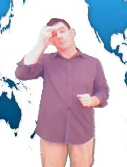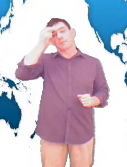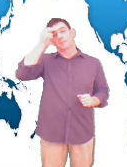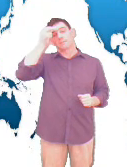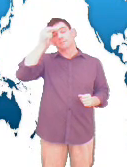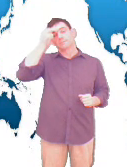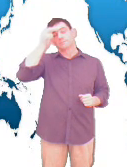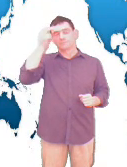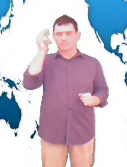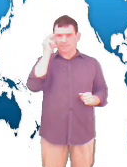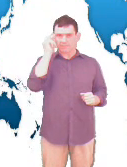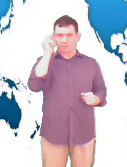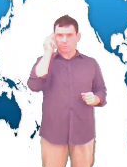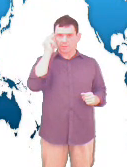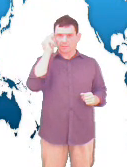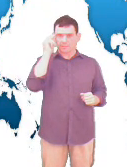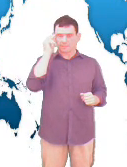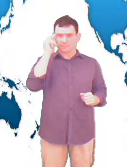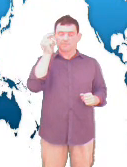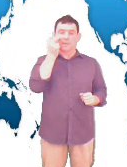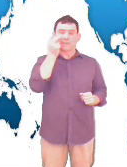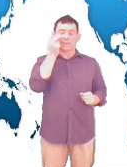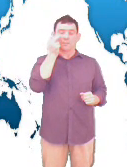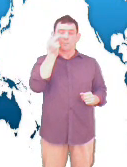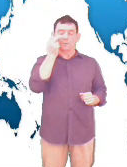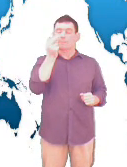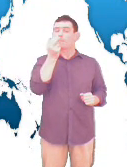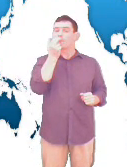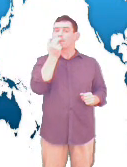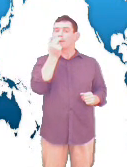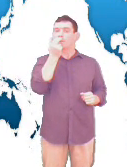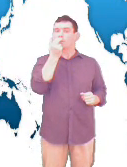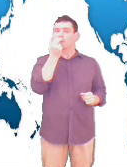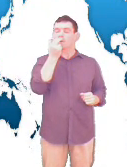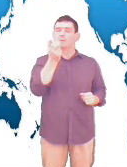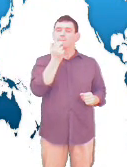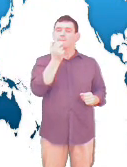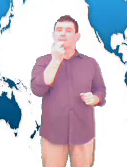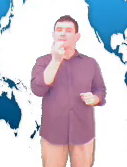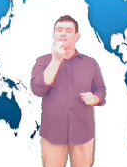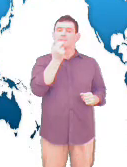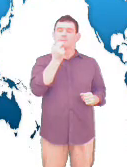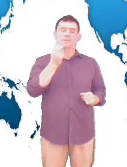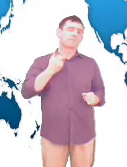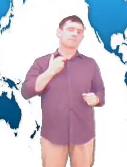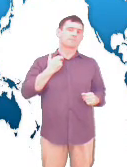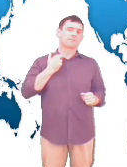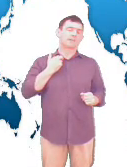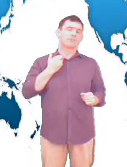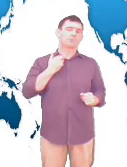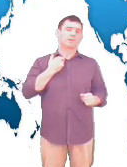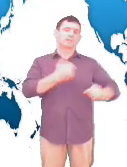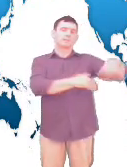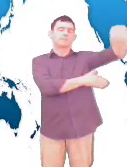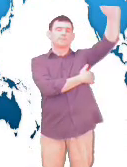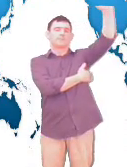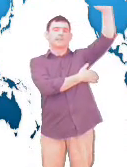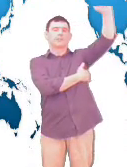number, that roadblock, that number, that roadblock, that number, that roadblock, that